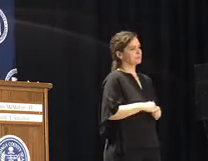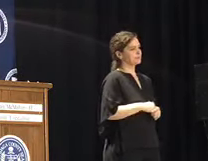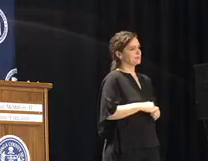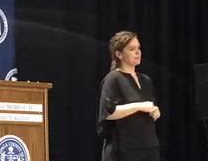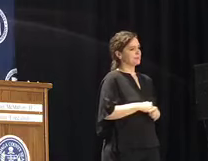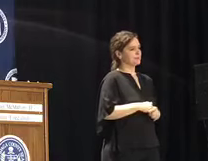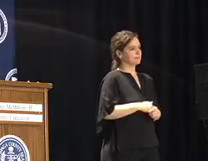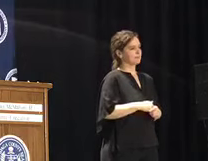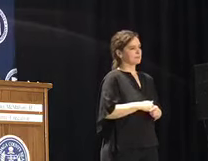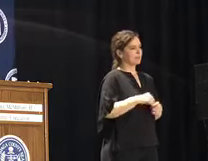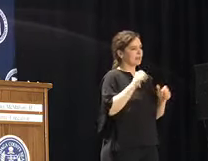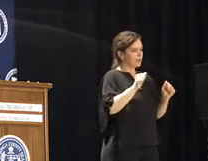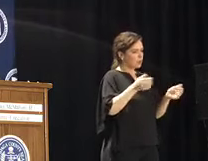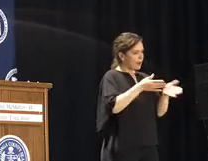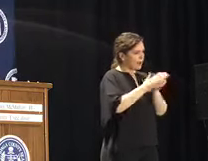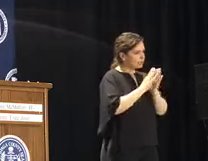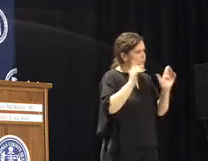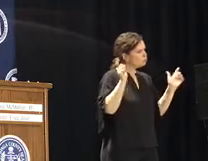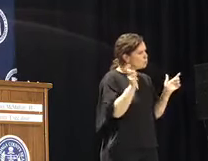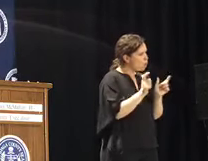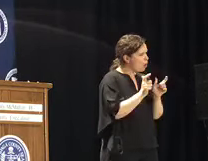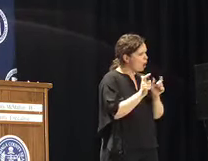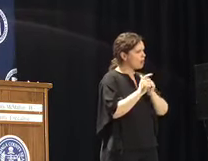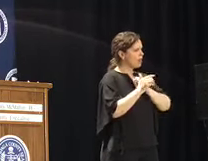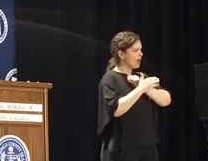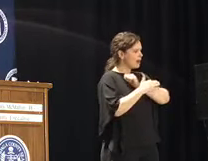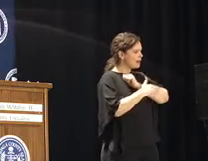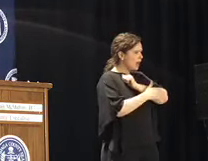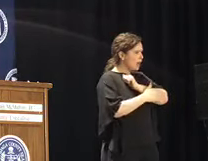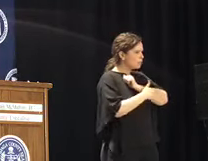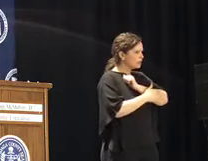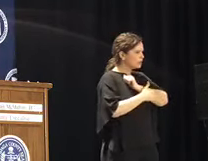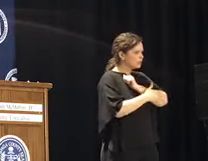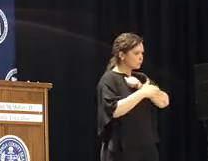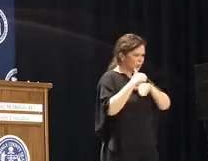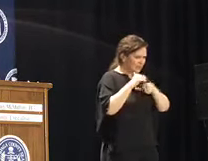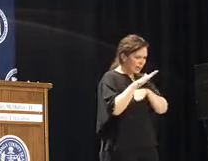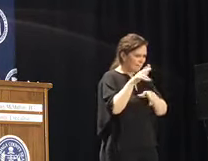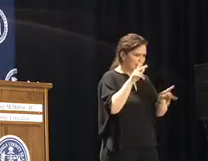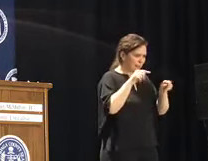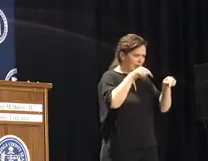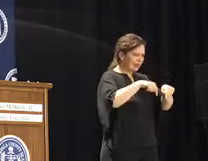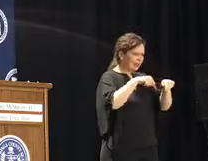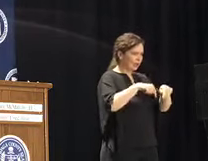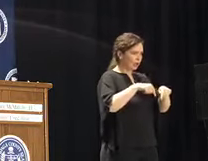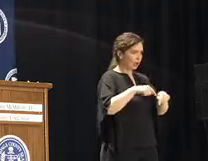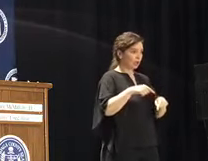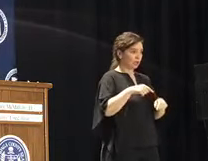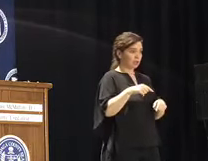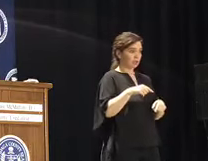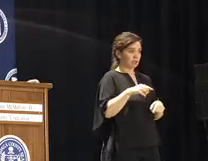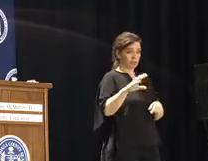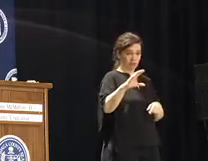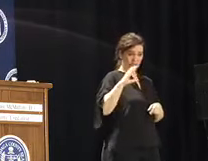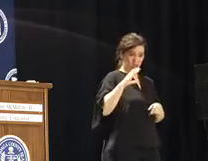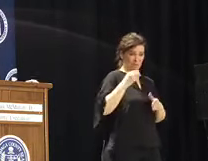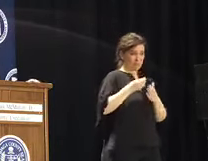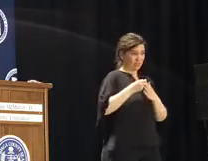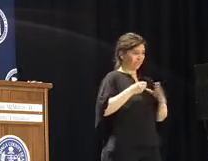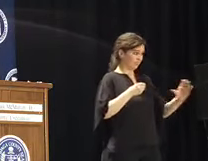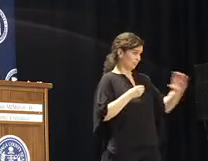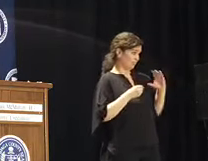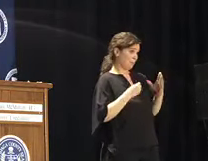as it exists that actually you're going to give both these counties money because we're more than 500,000, and because Onondaga's footing the bill, we're going